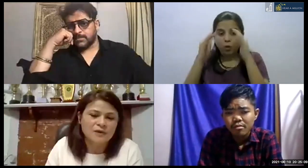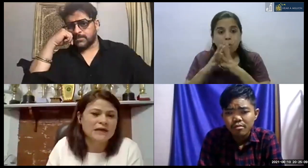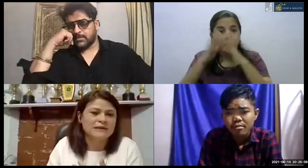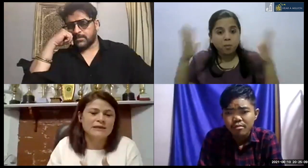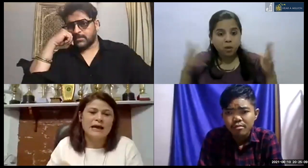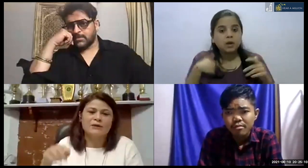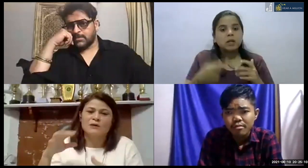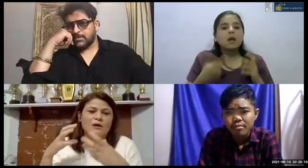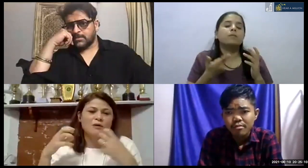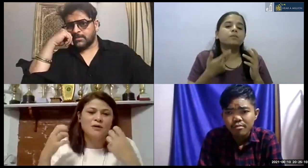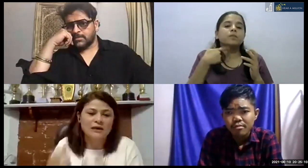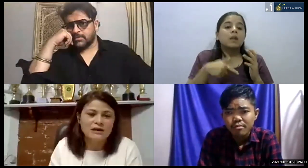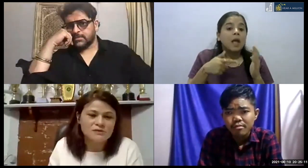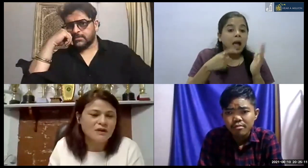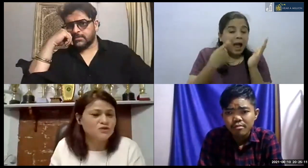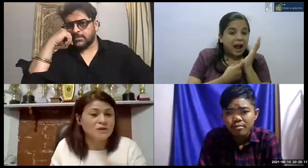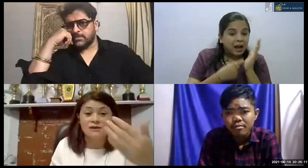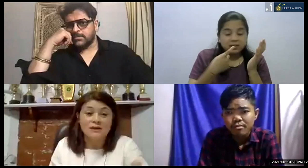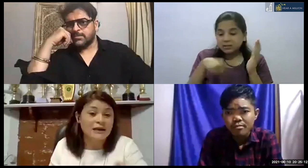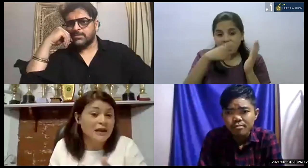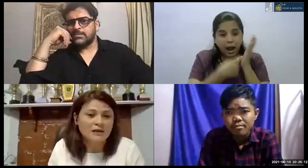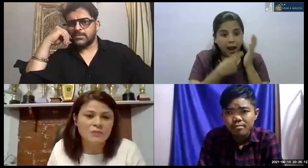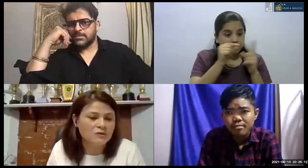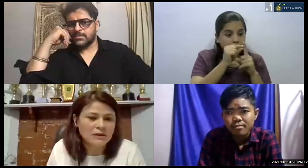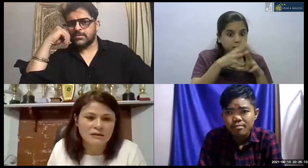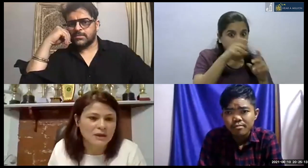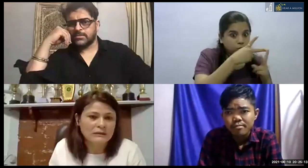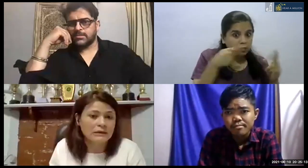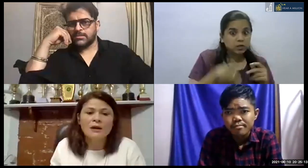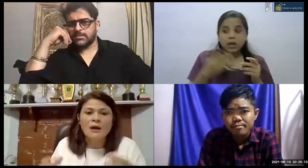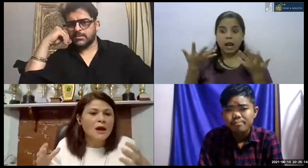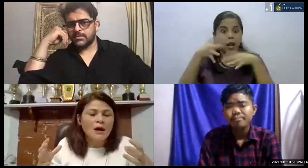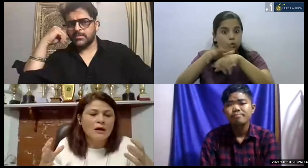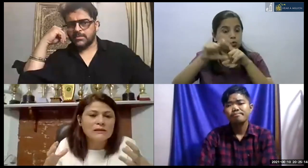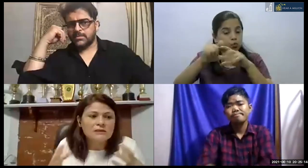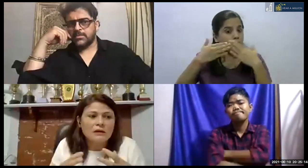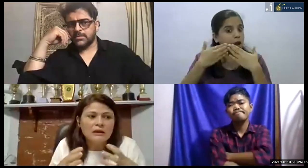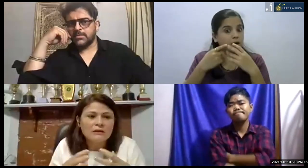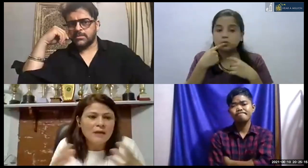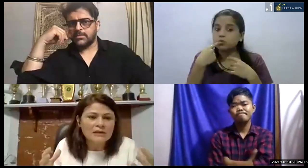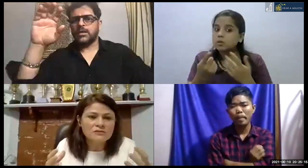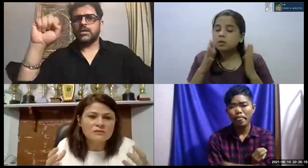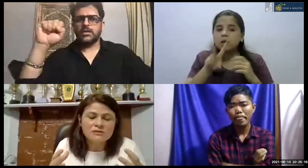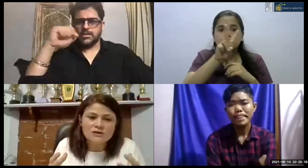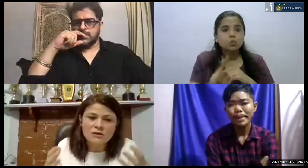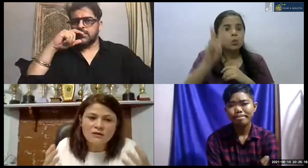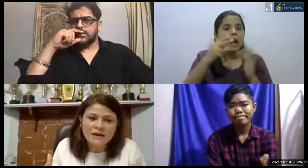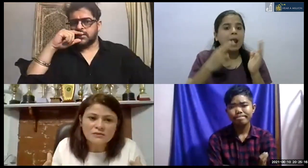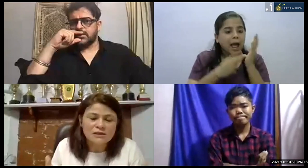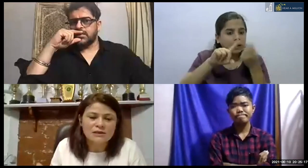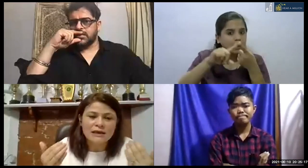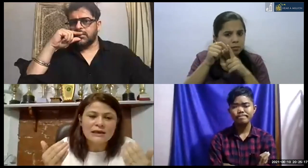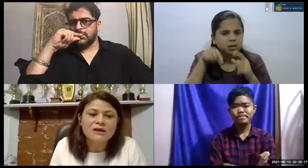as per RTE Act, we talk about inclusive education, then NEP 2020, it demands restructuring